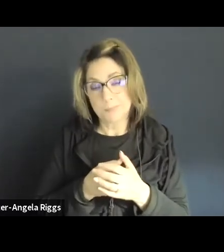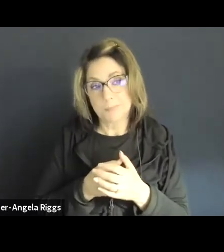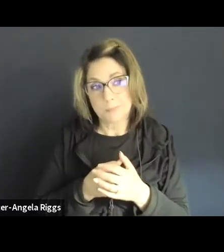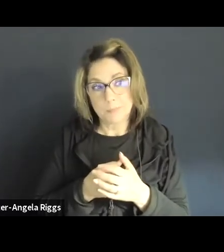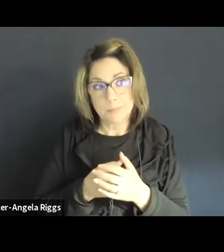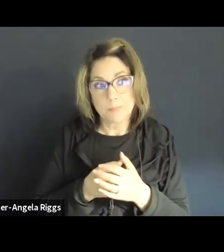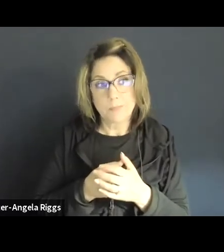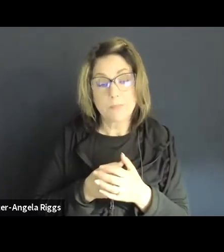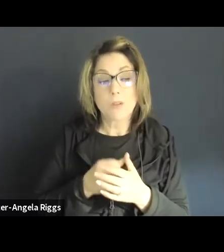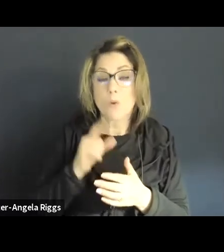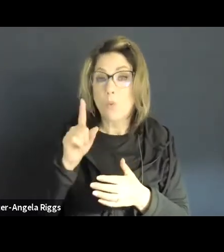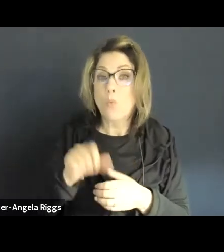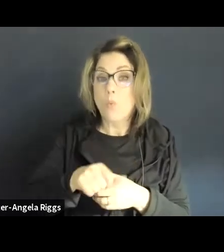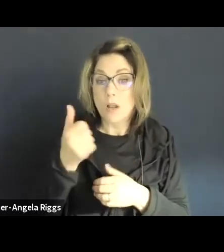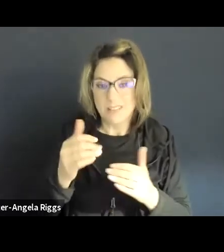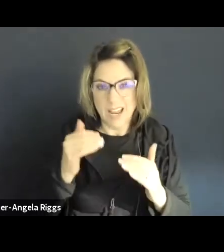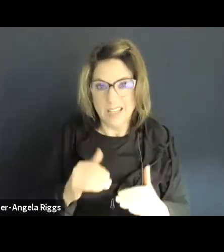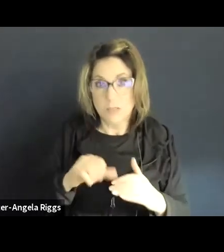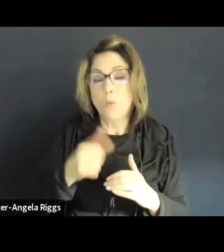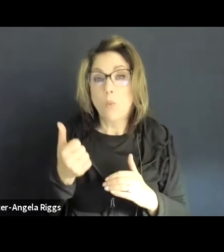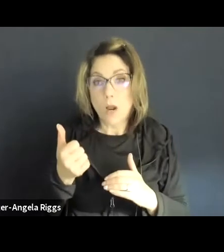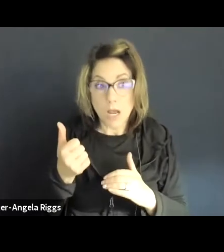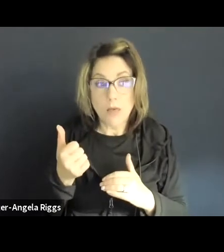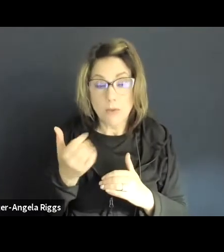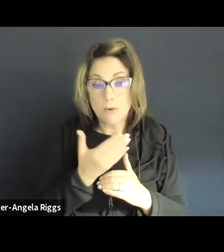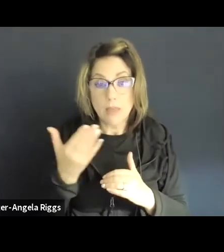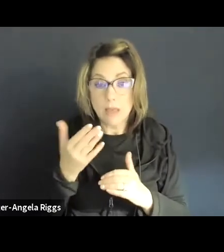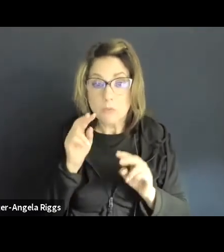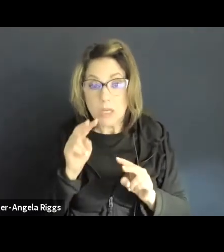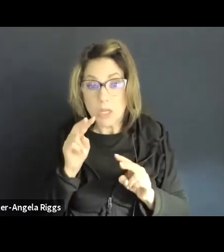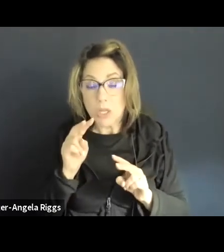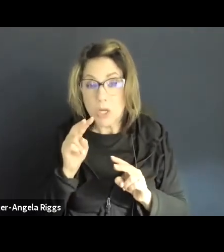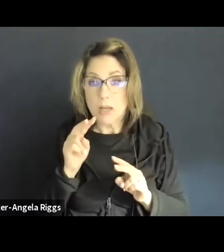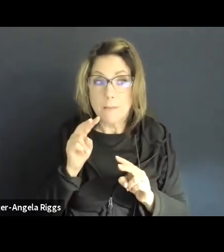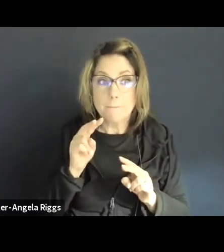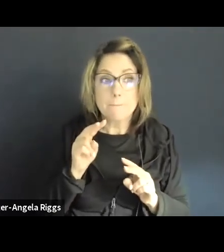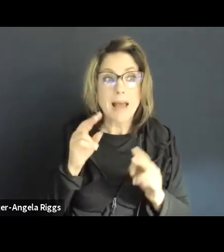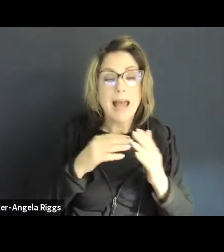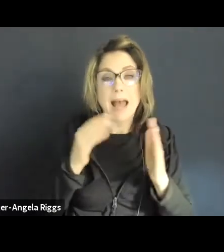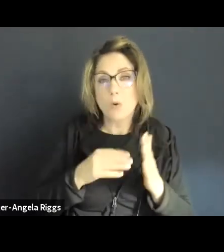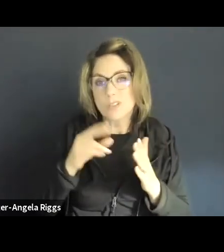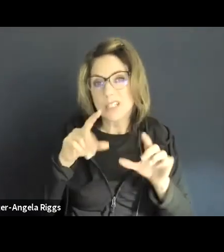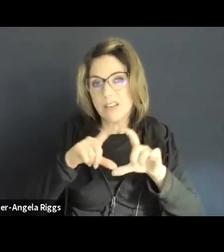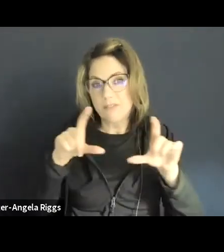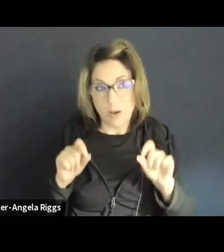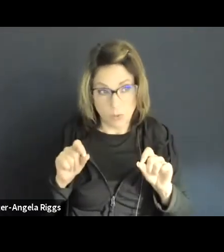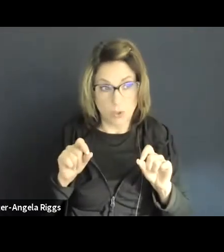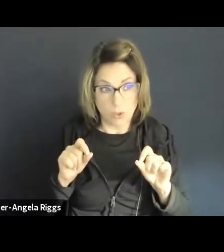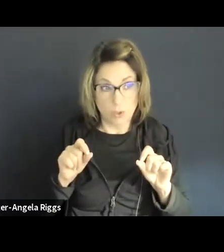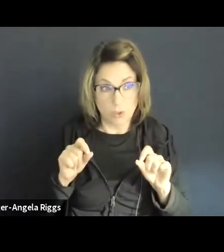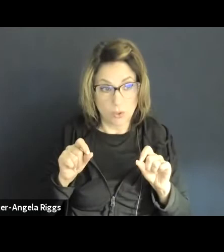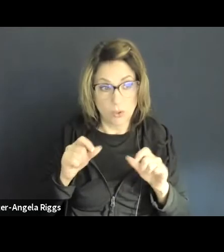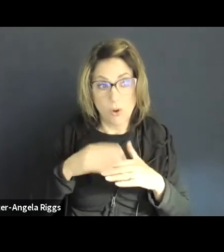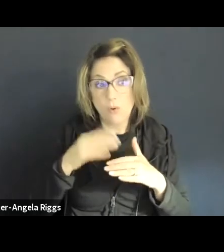One other place that we can look is mainstream housing vouchers. There, over